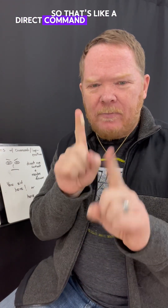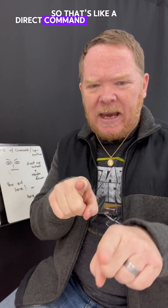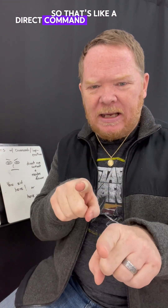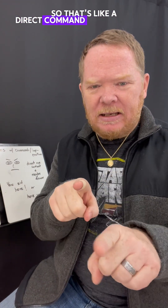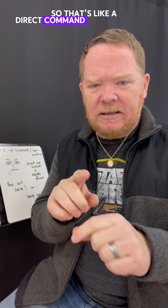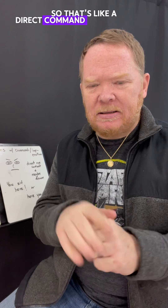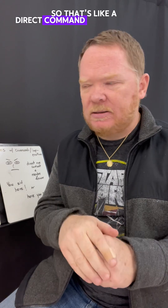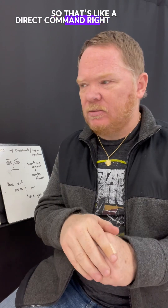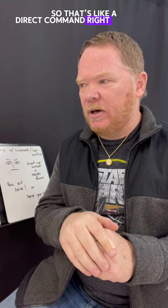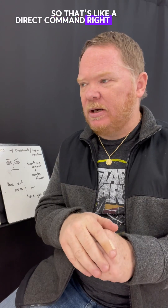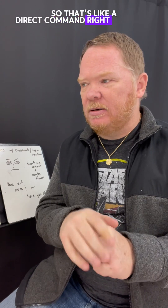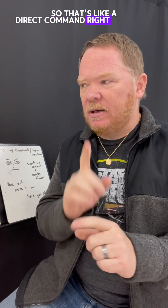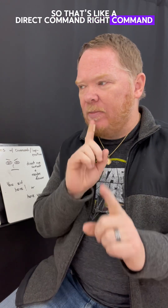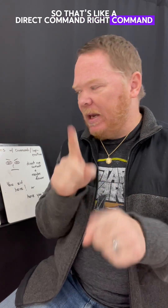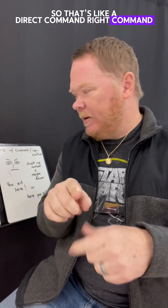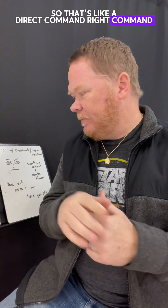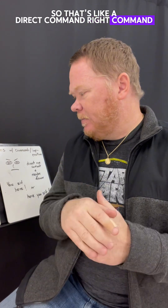command, right? Command.